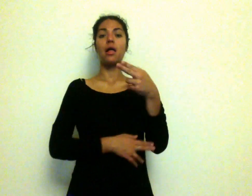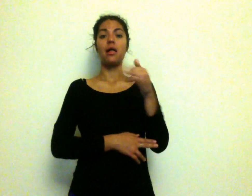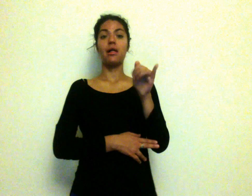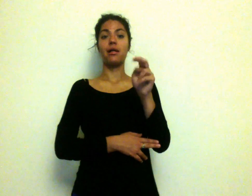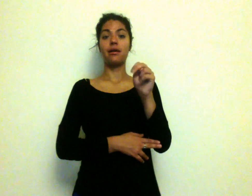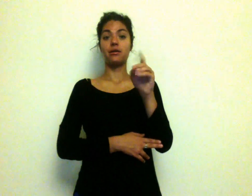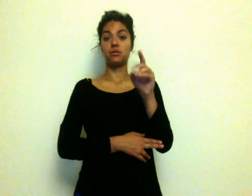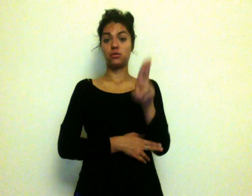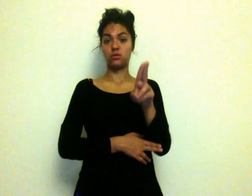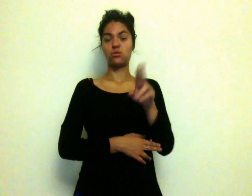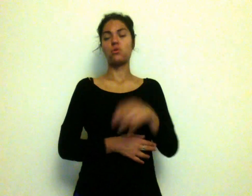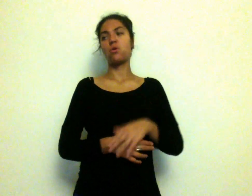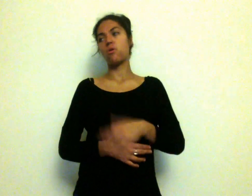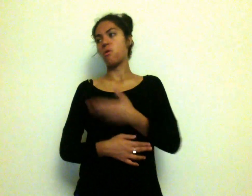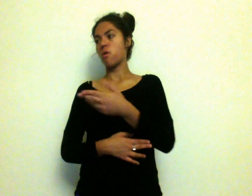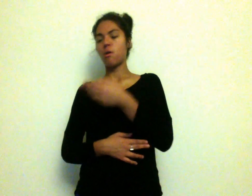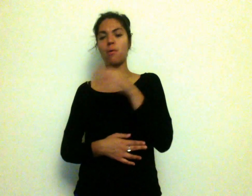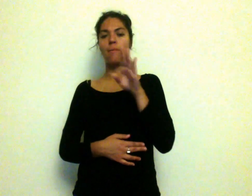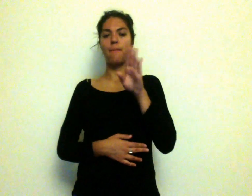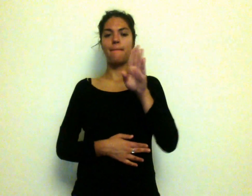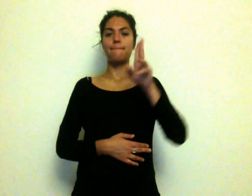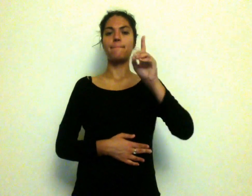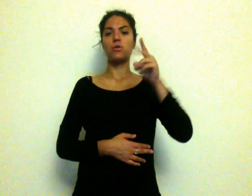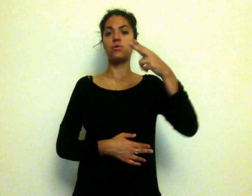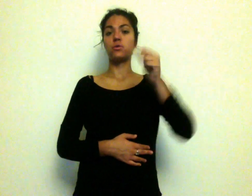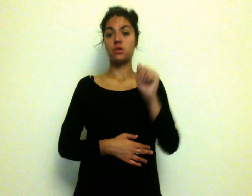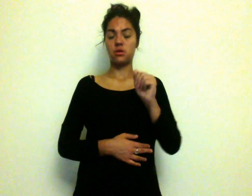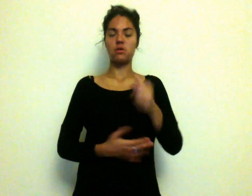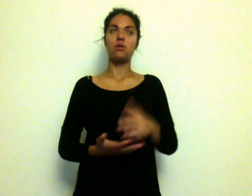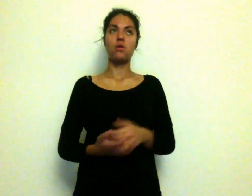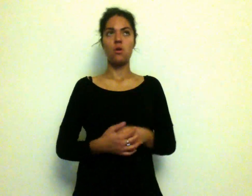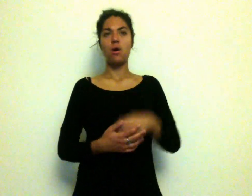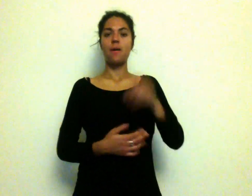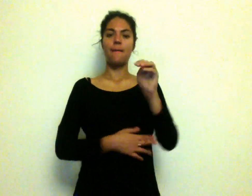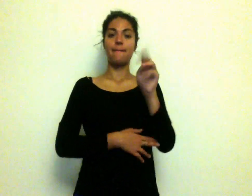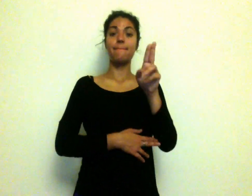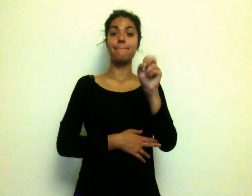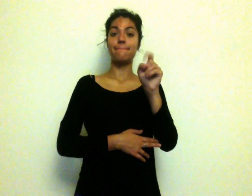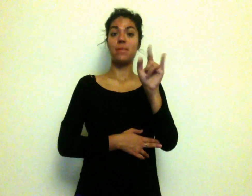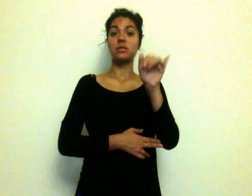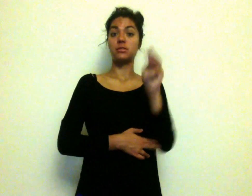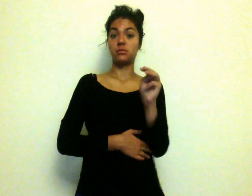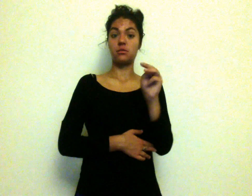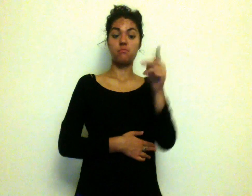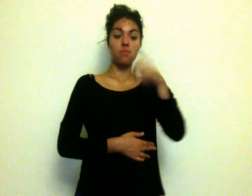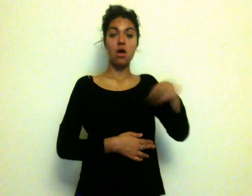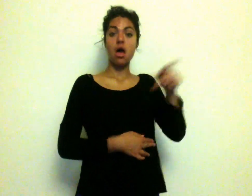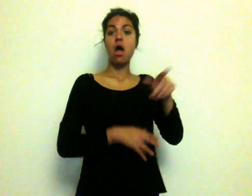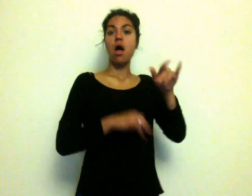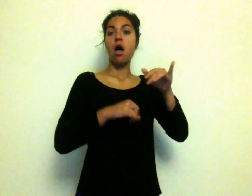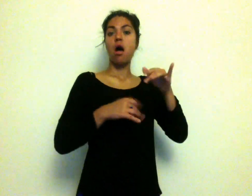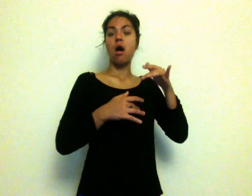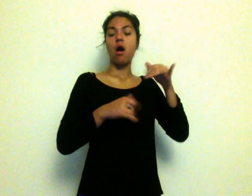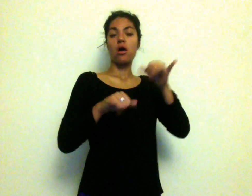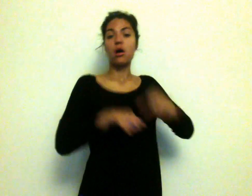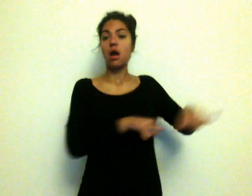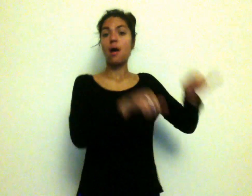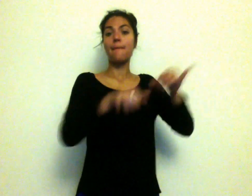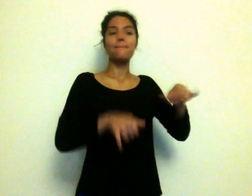Muslim comes in or a Buddhist comes in, patriotism is the farthest thing from their mind, because their allegiance is to a culture, not